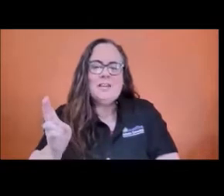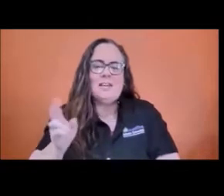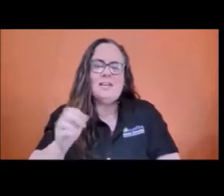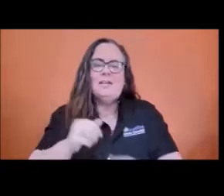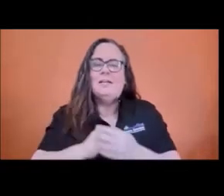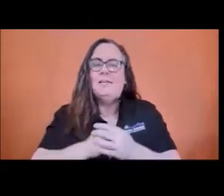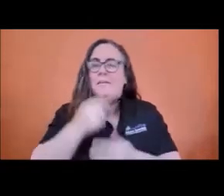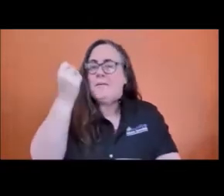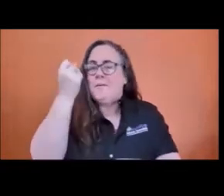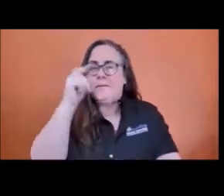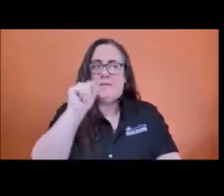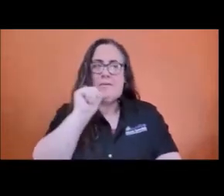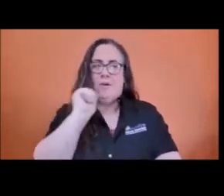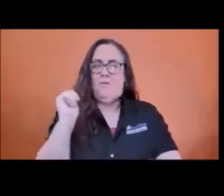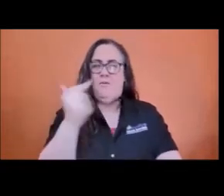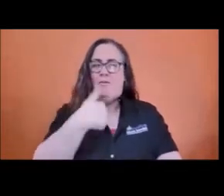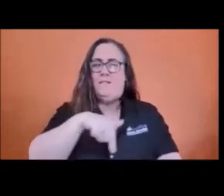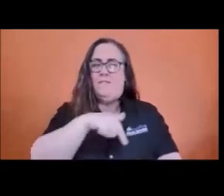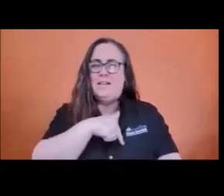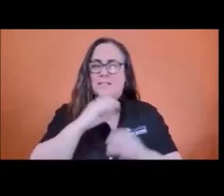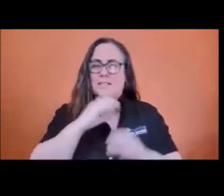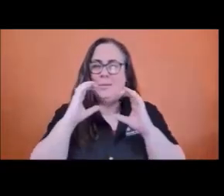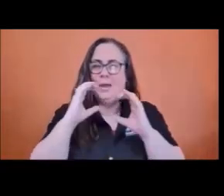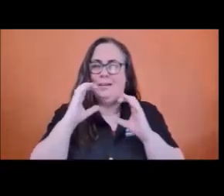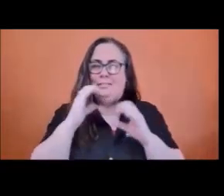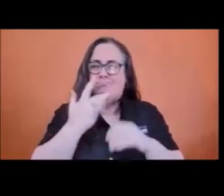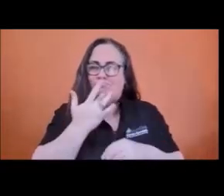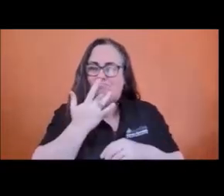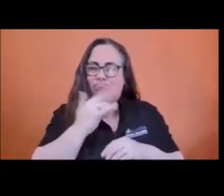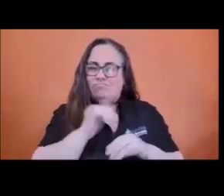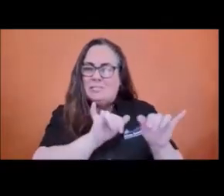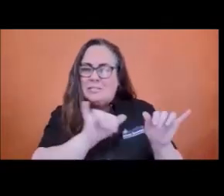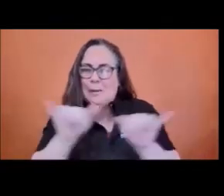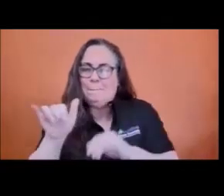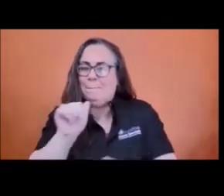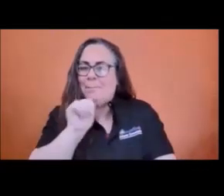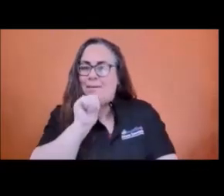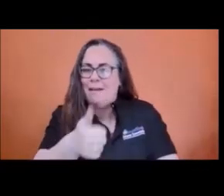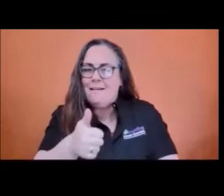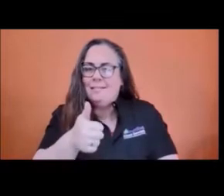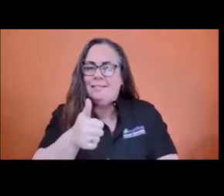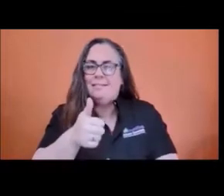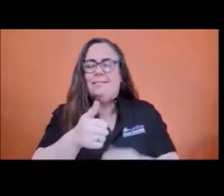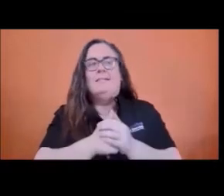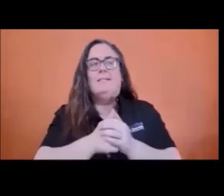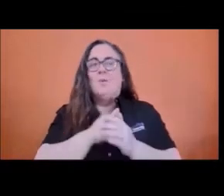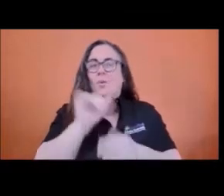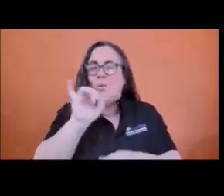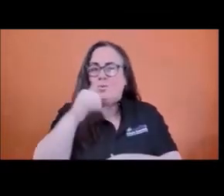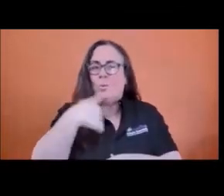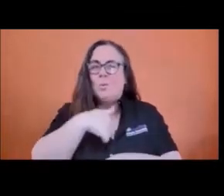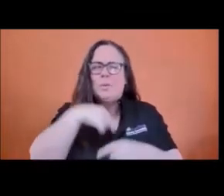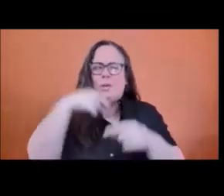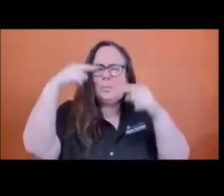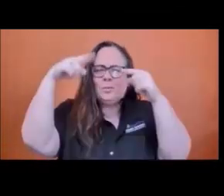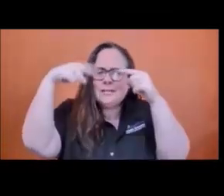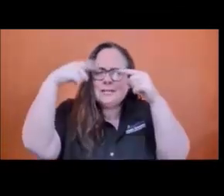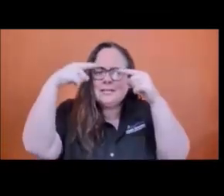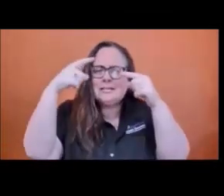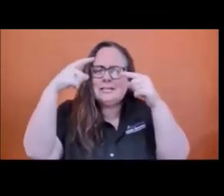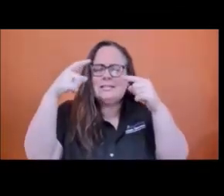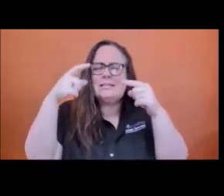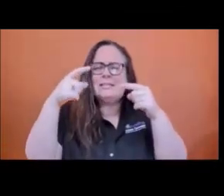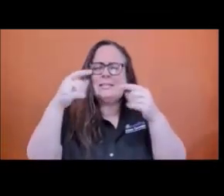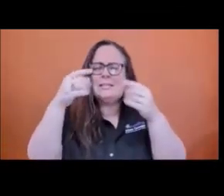deaf, deafblind, and hard of hearing. Keep in mind, all 3 of them communicate the same, have the same preference? No.